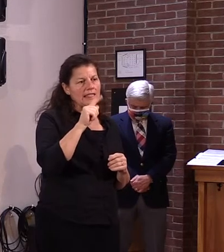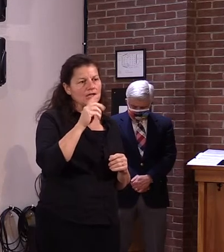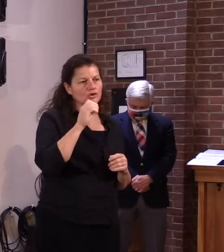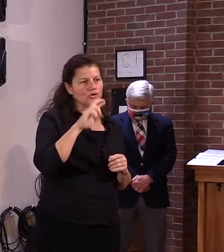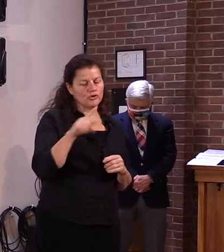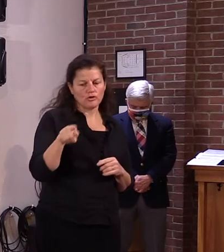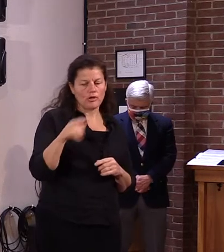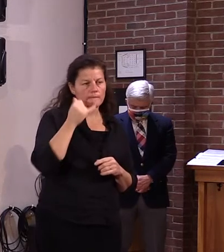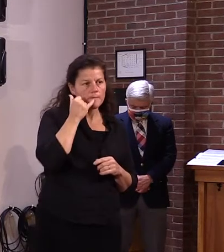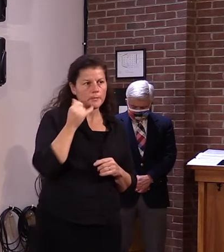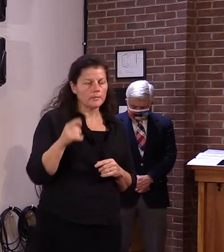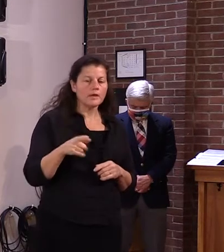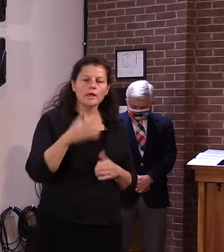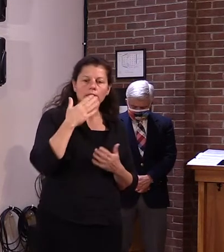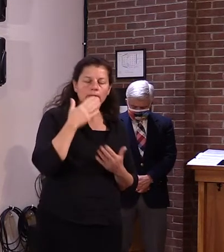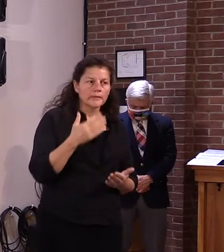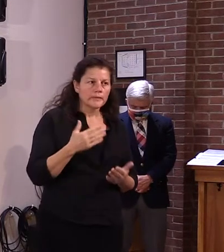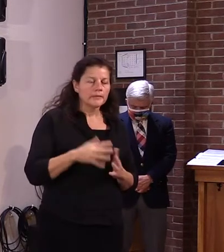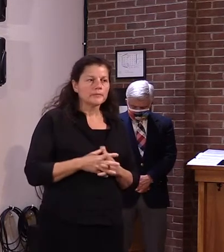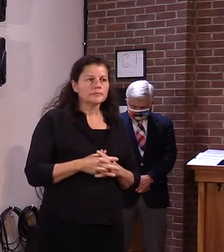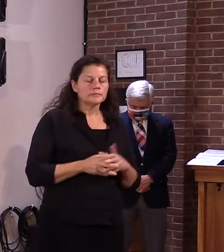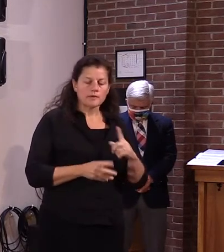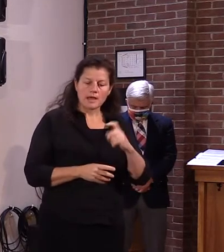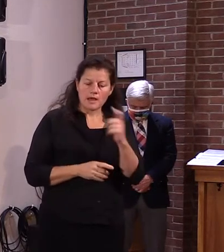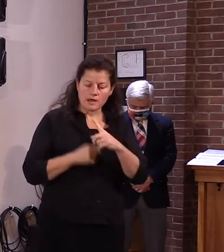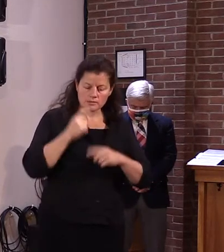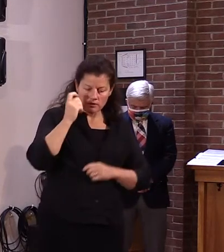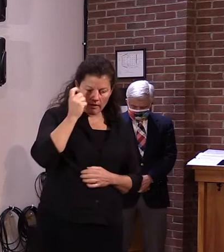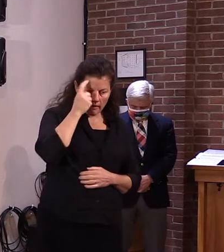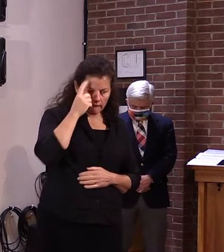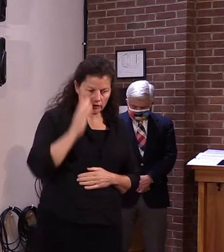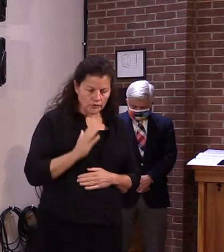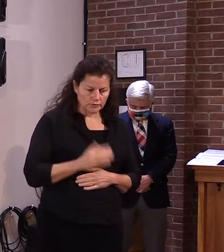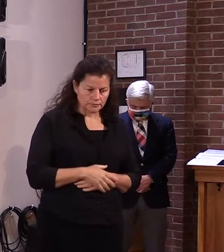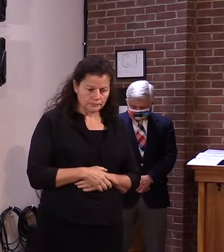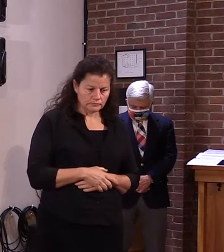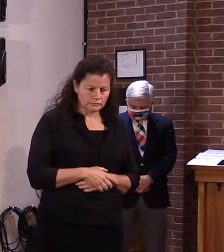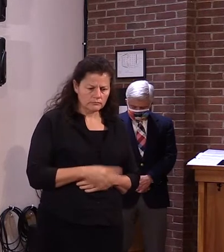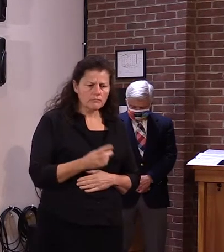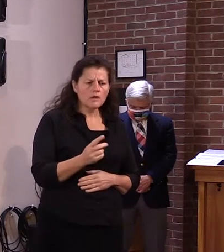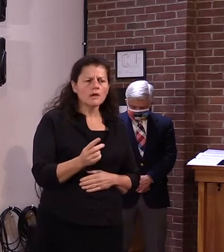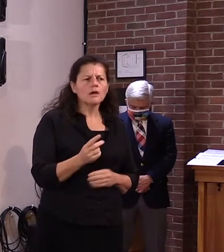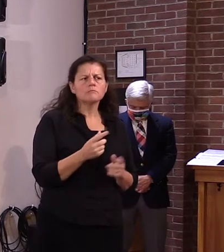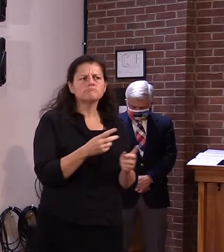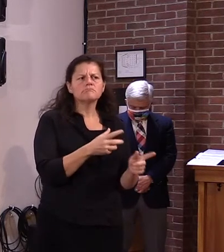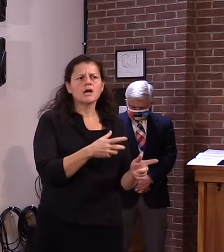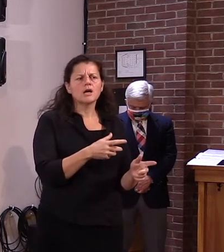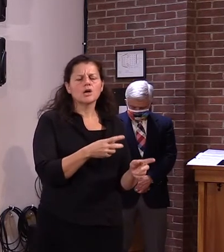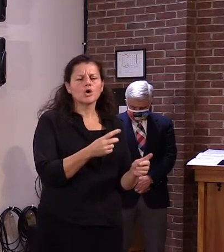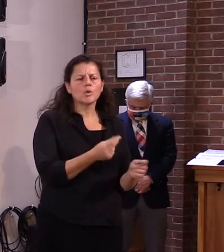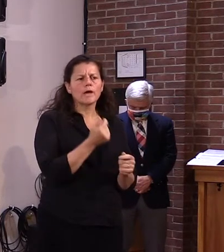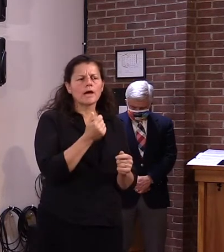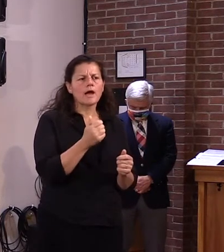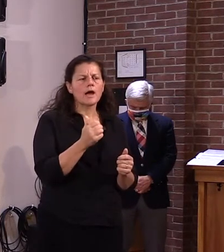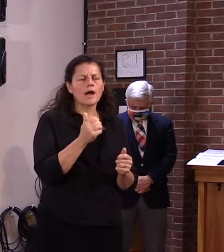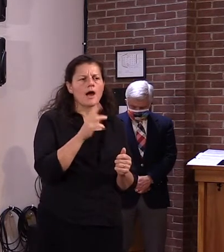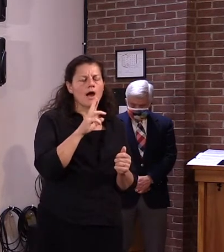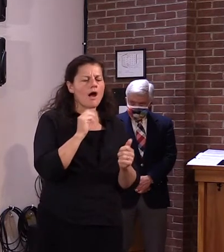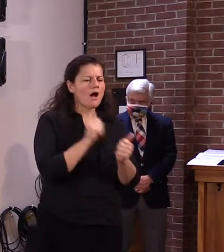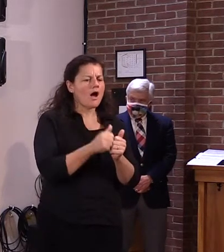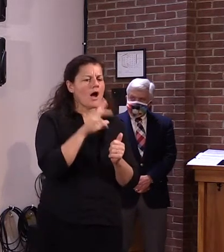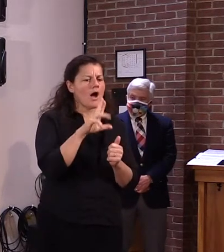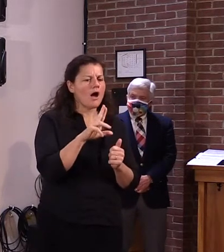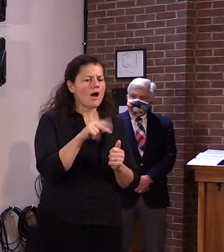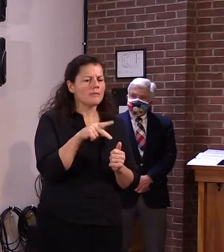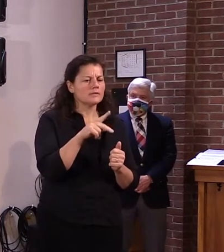Thanks, Rebecca. Governor Bruce, maybe just a quick update. State police again denied information about